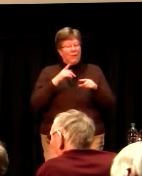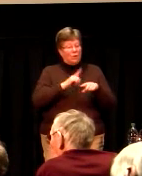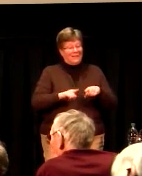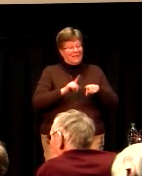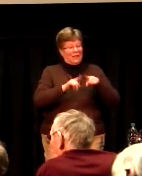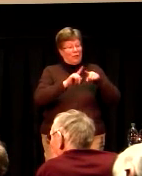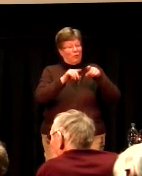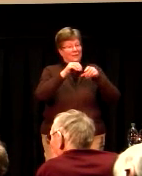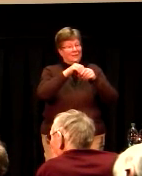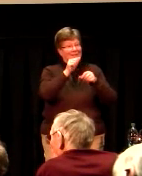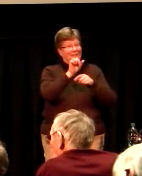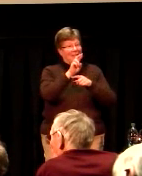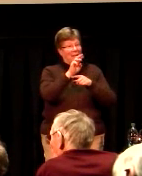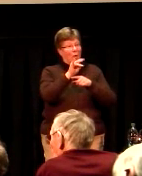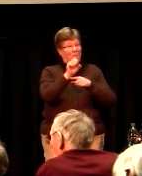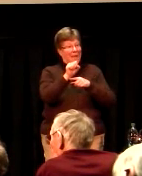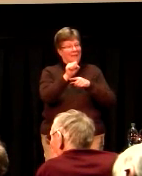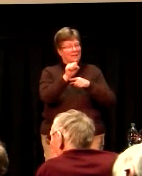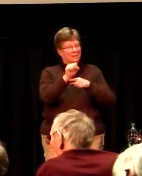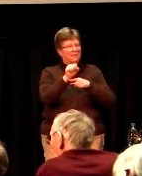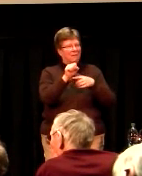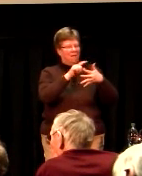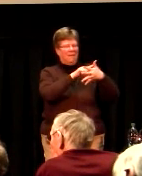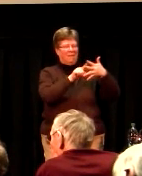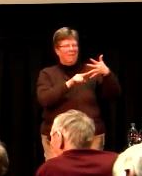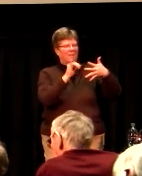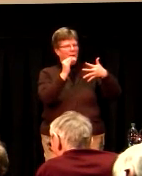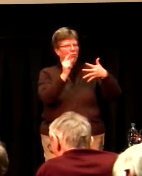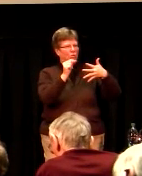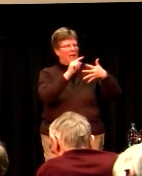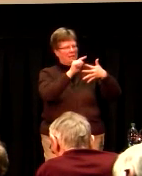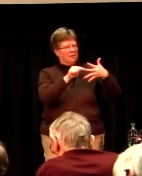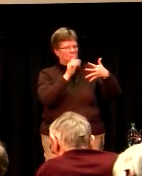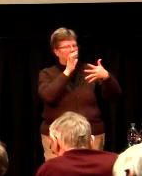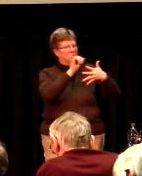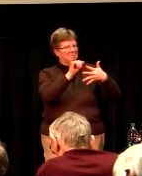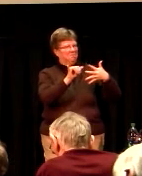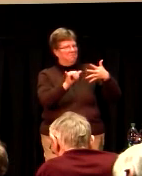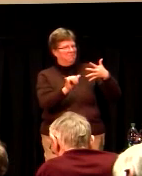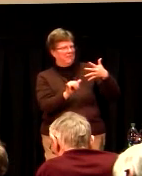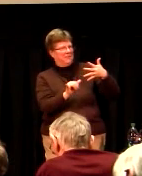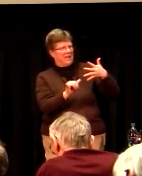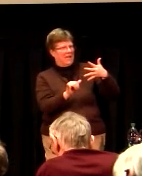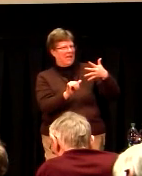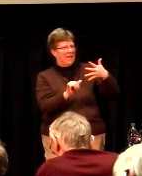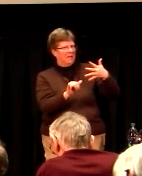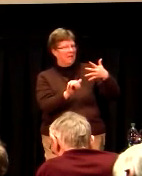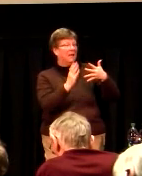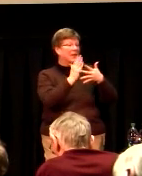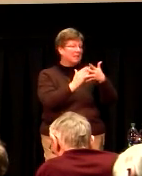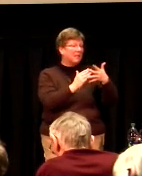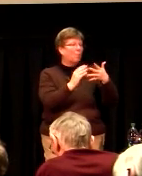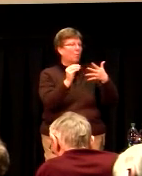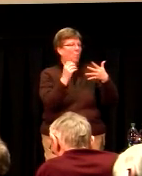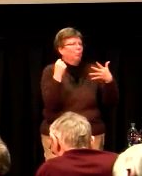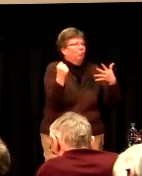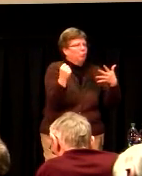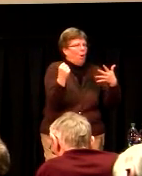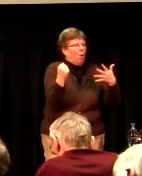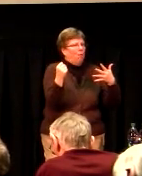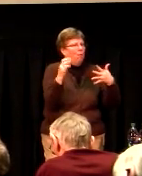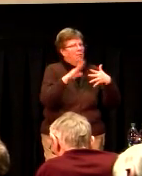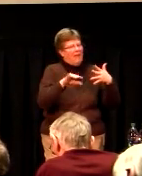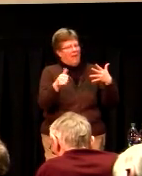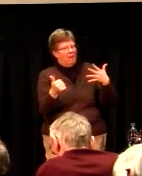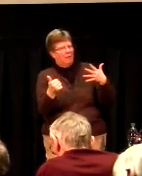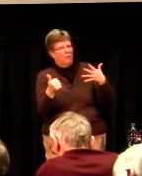that these jets will form. It's just they may not be very strong. And so one of the things we had thought we